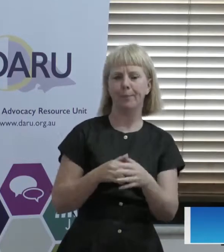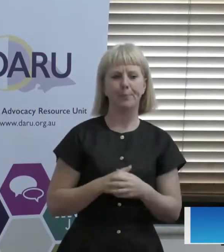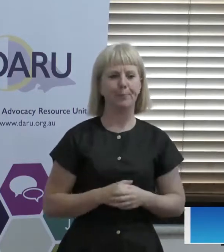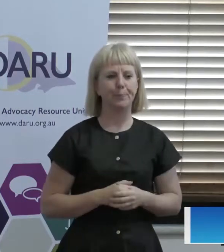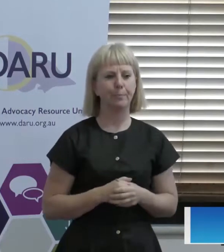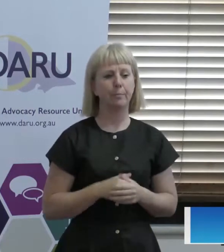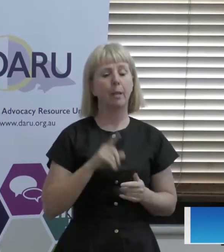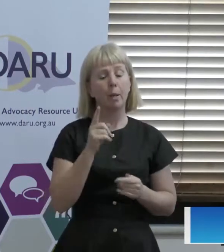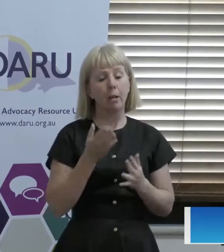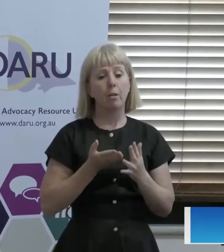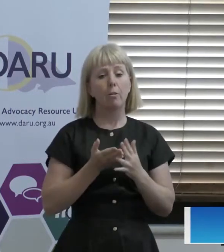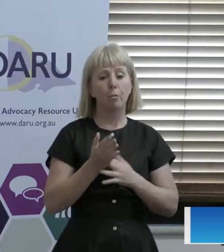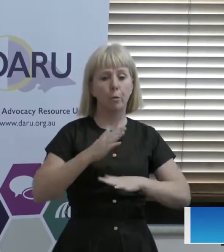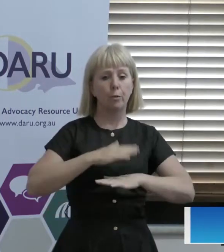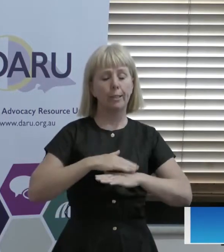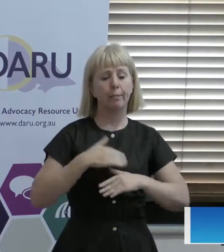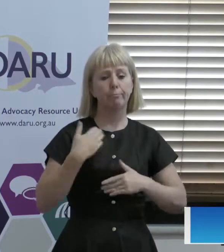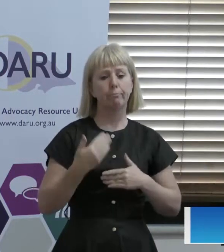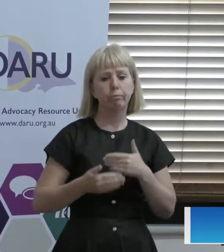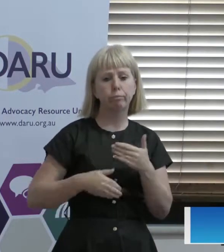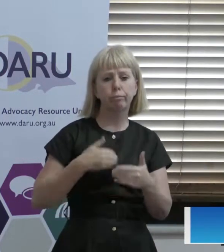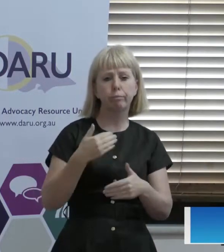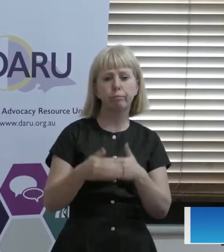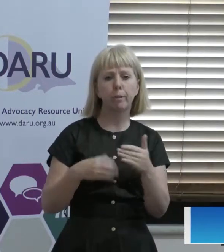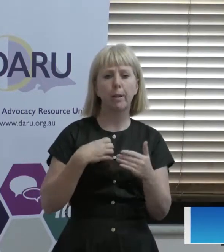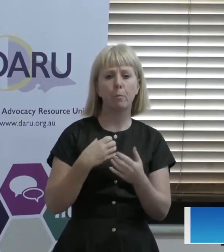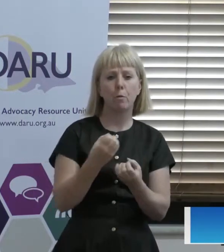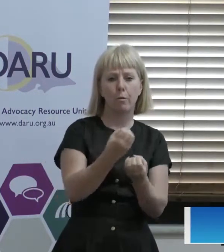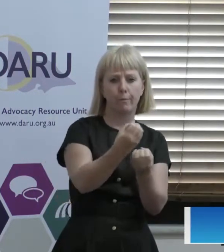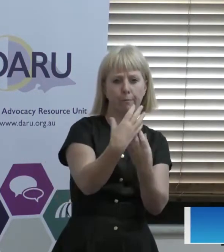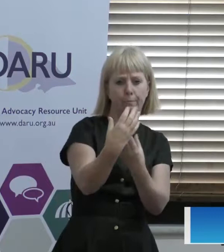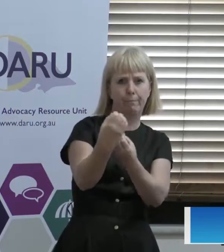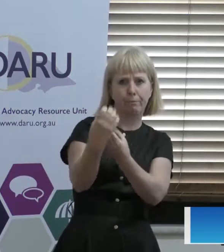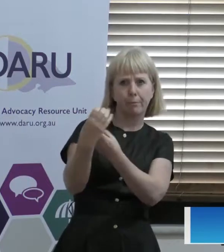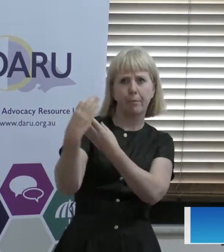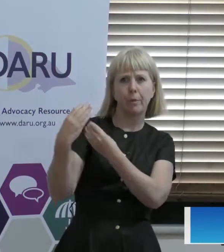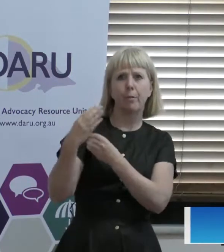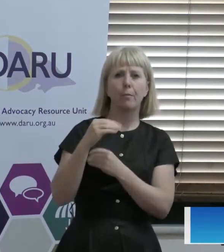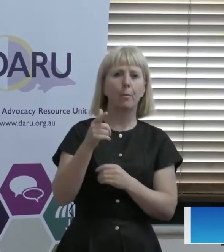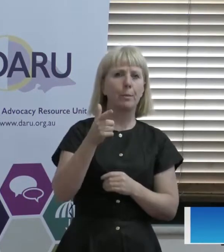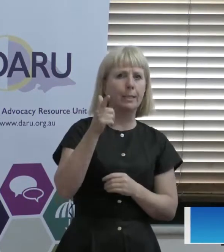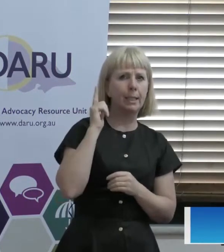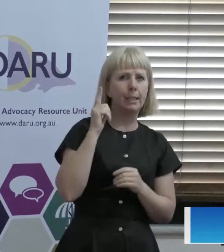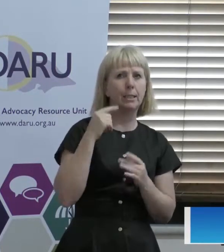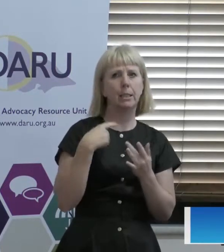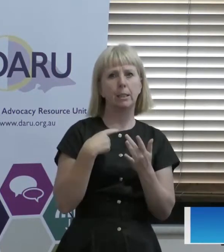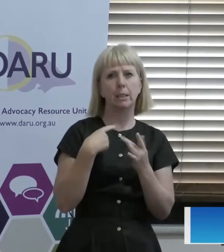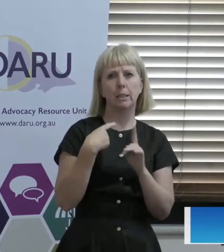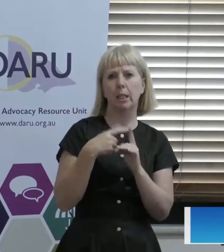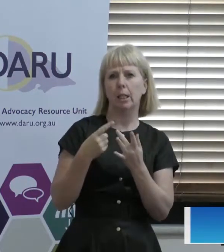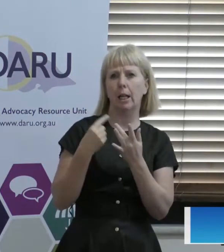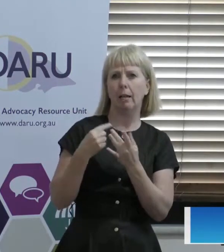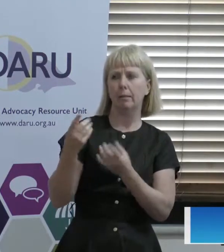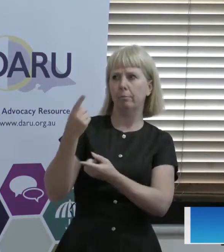has developed, and as we've got more feedback from teachers, and you know it is still early days,